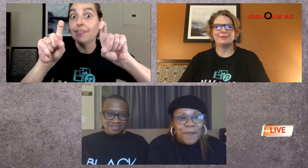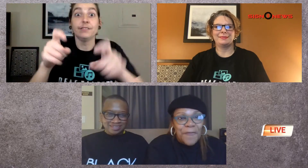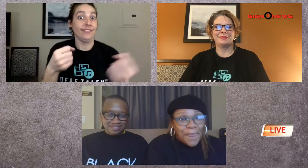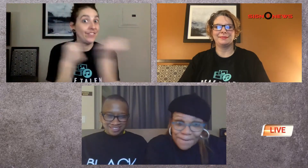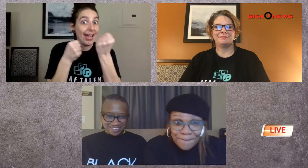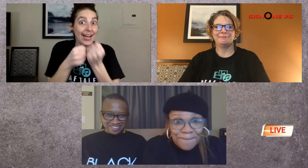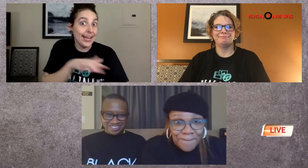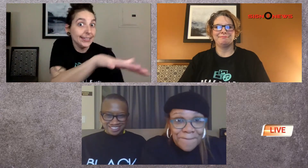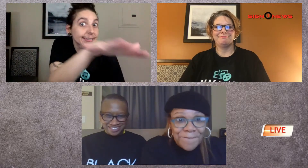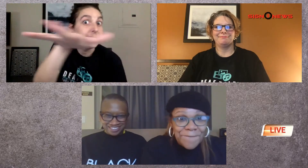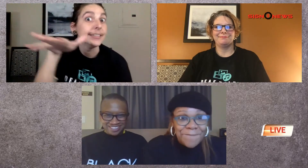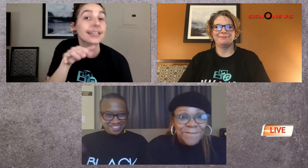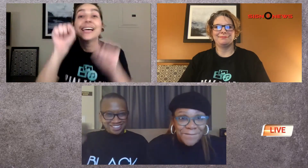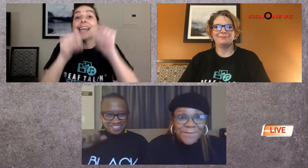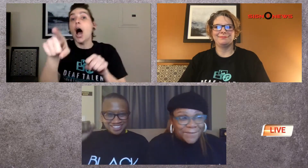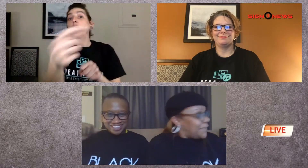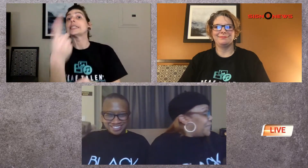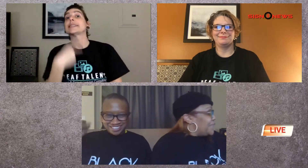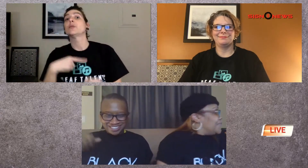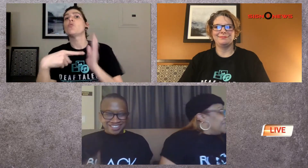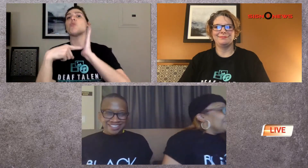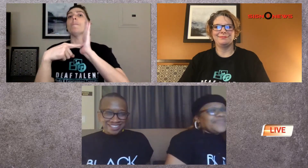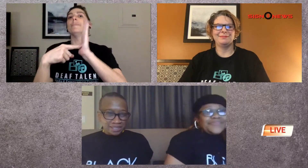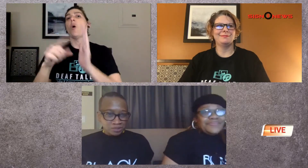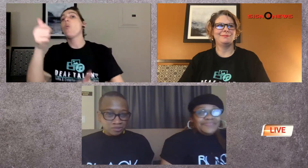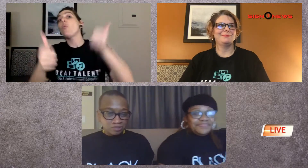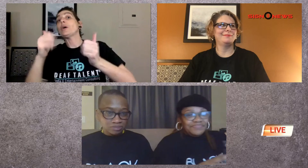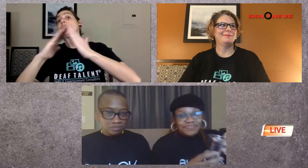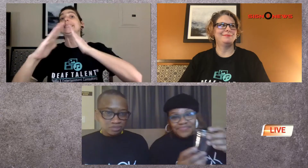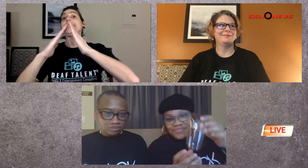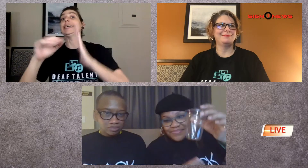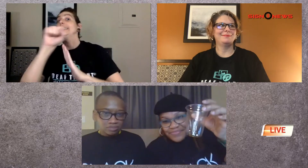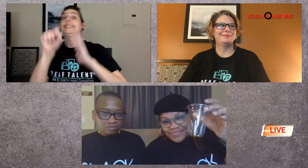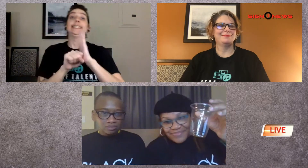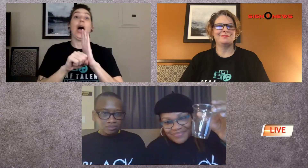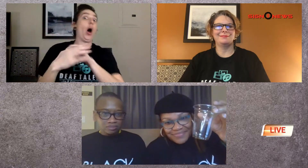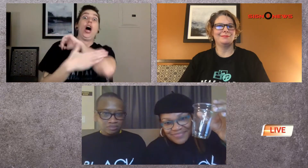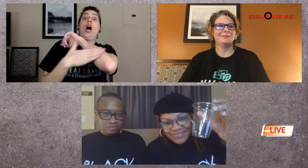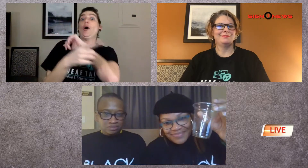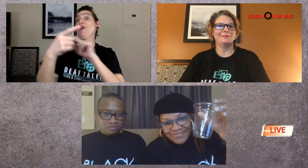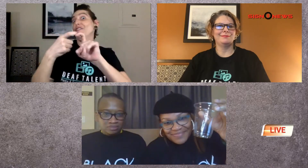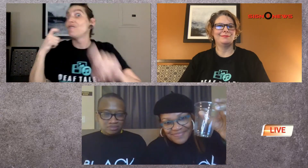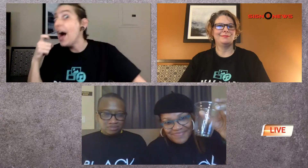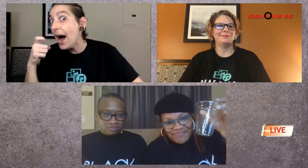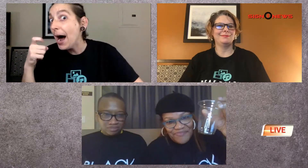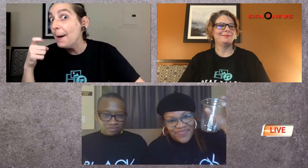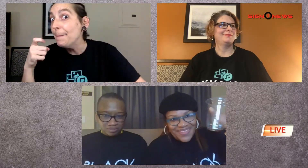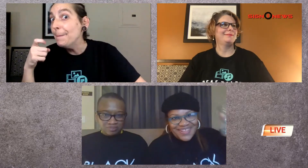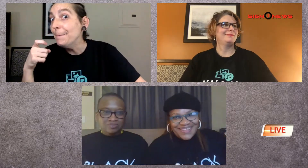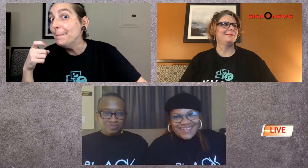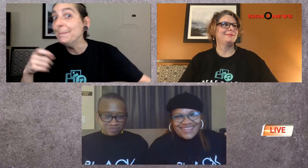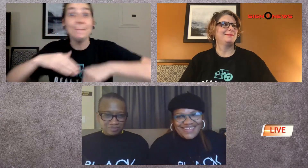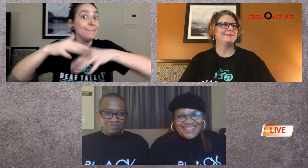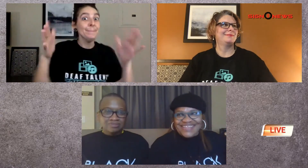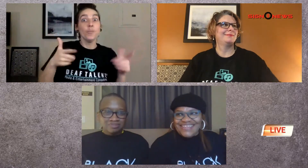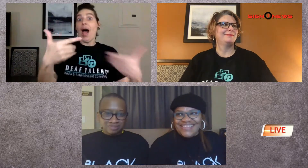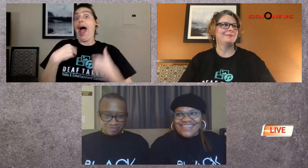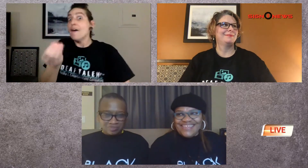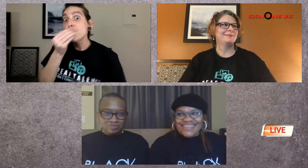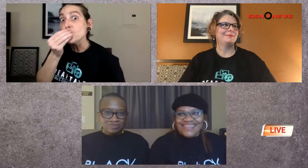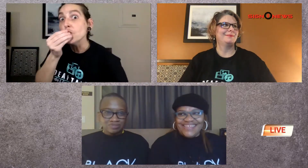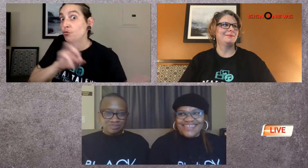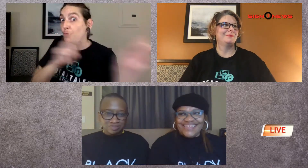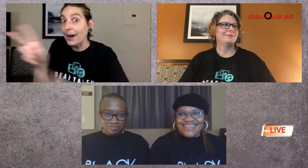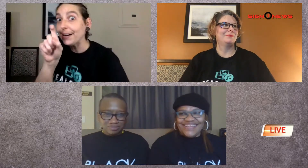Are you ready to party, everybody? Can you tell me what city you're repping? You know what country you're